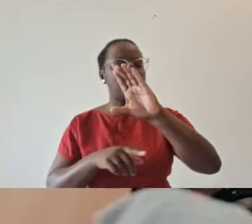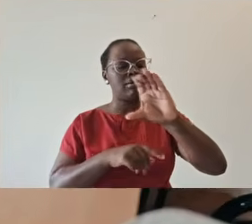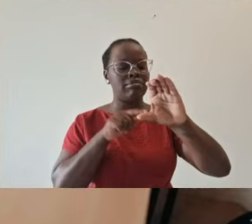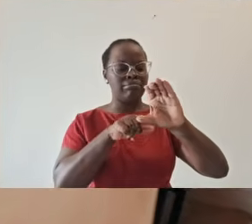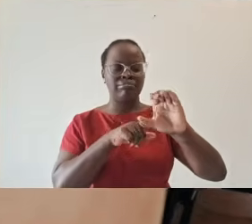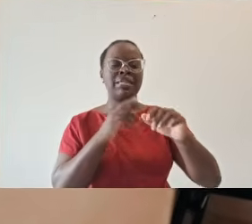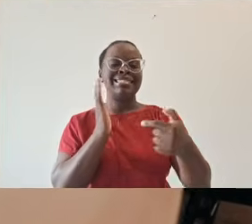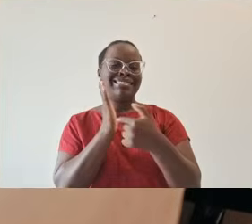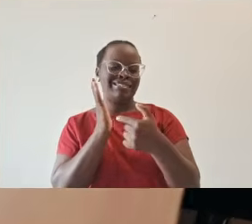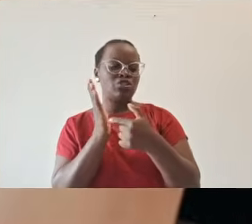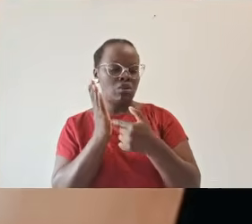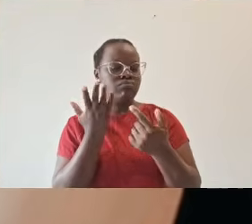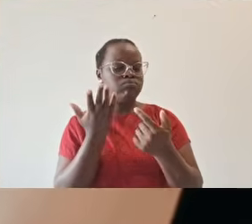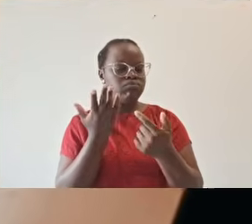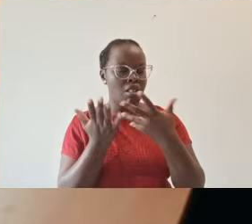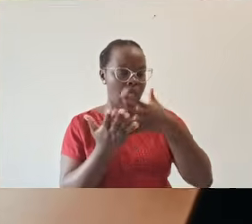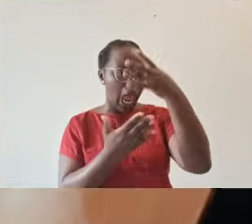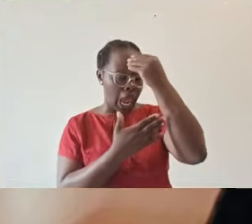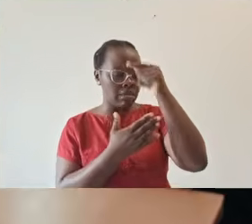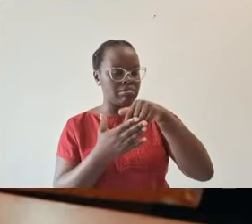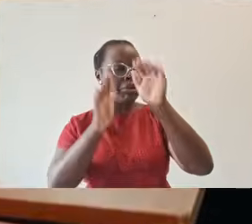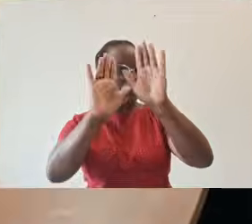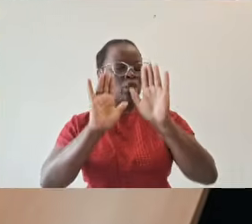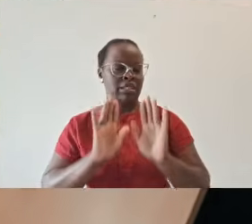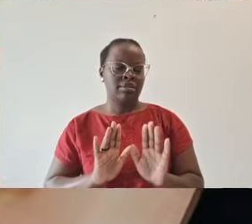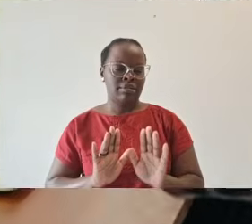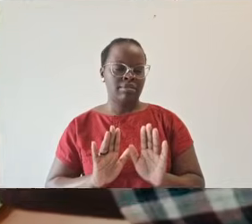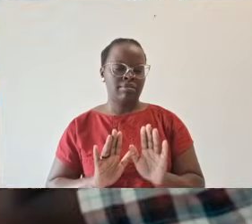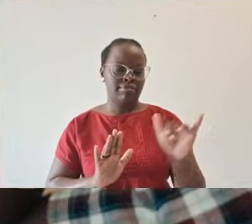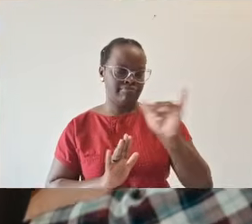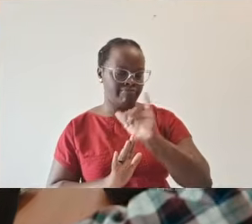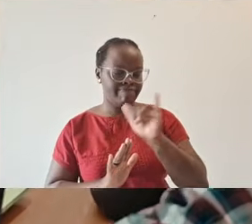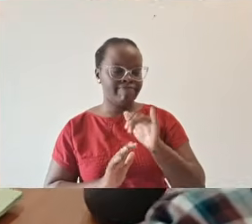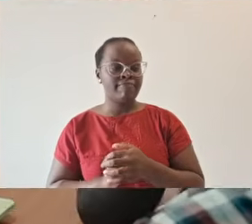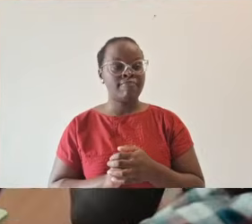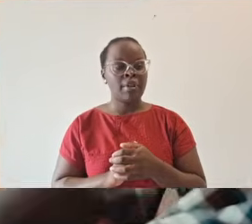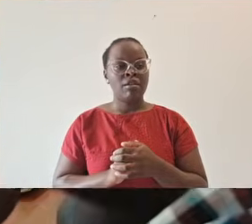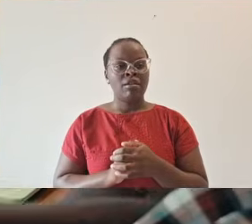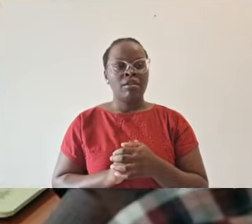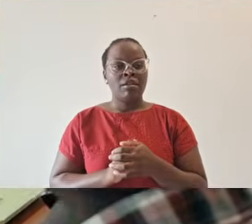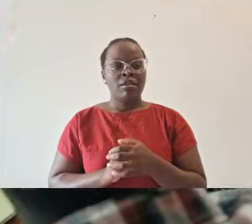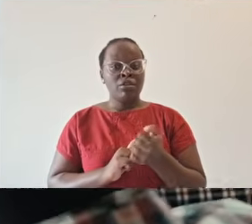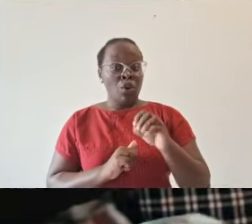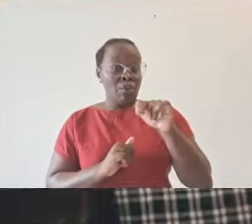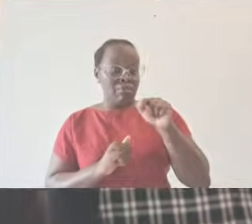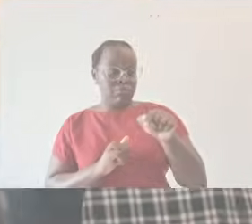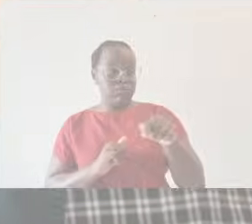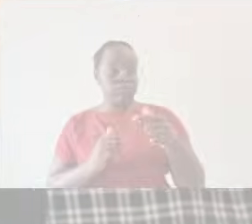digital literacy is one of the key components. So this one was